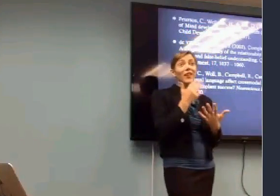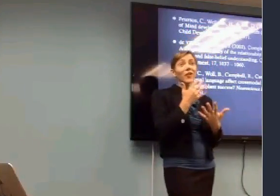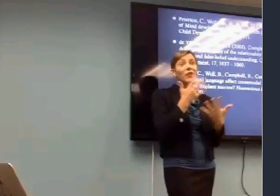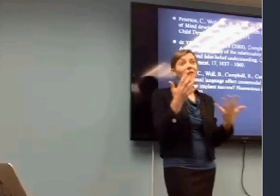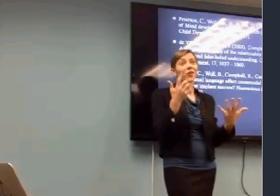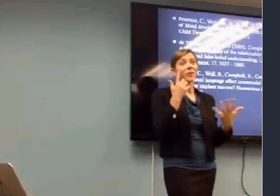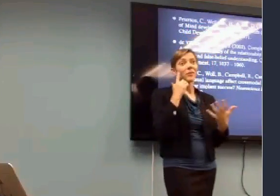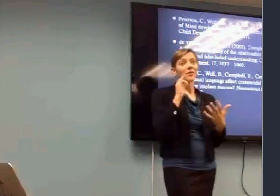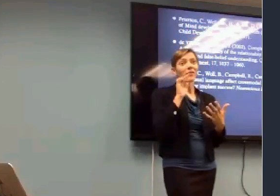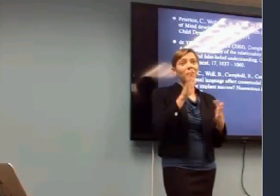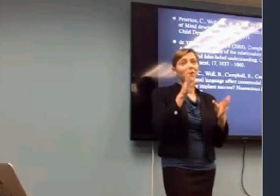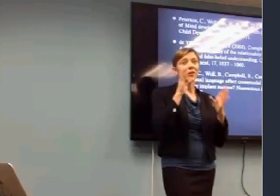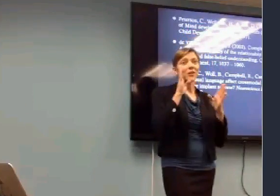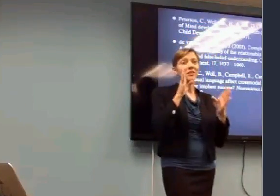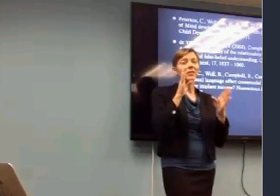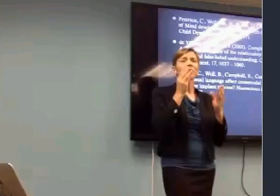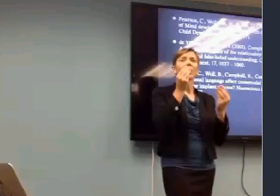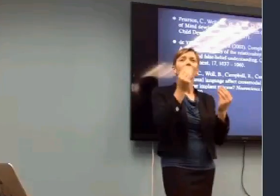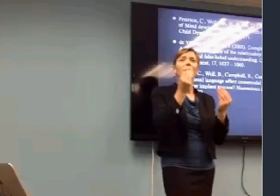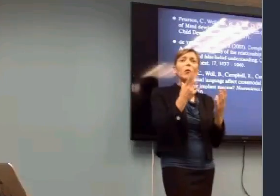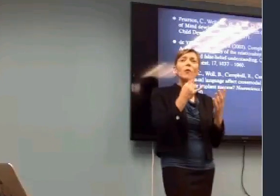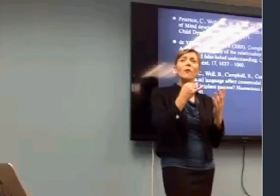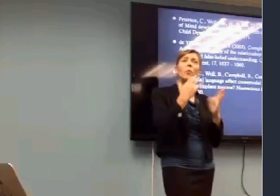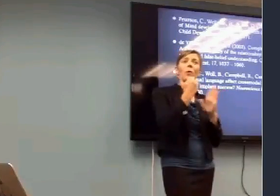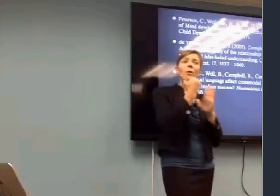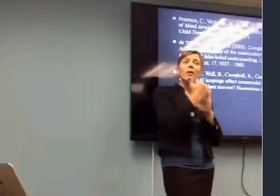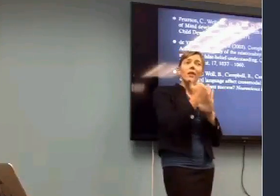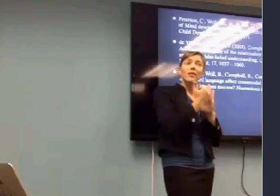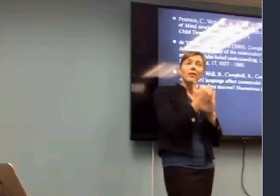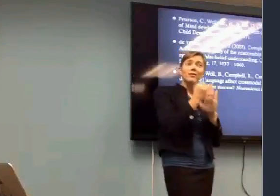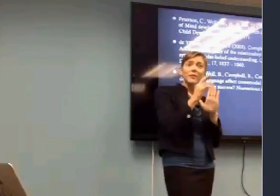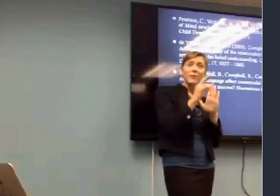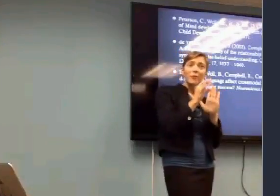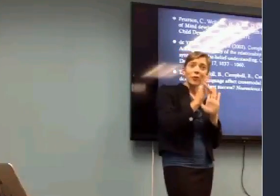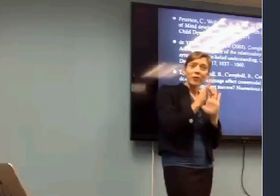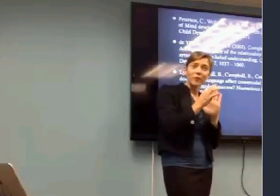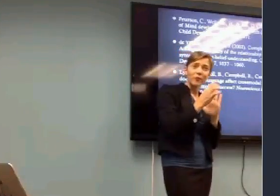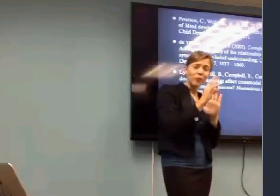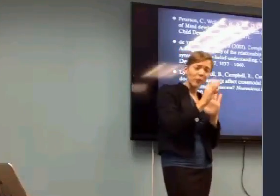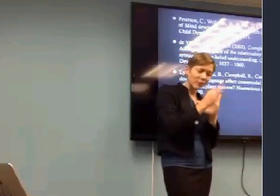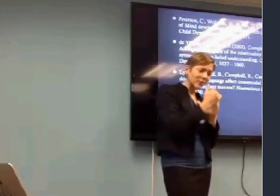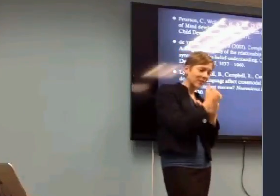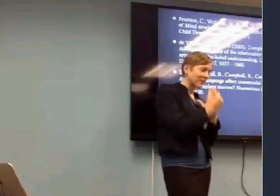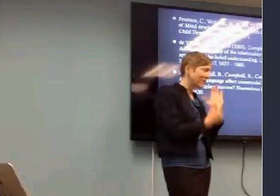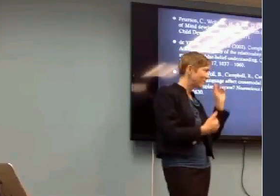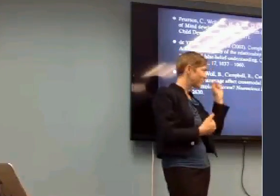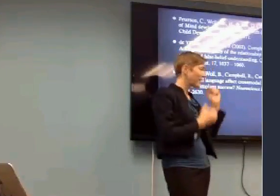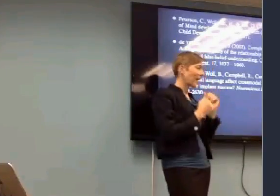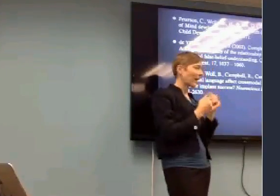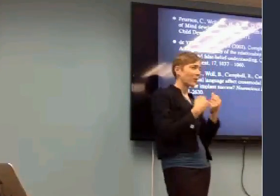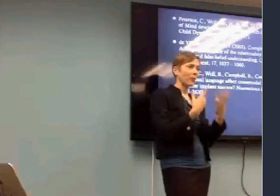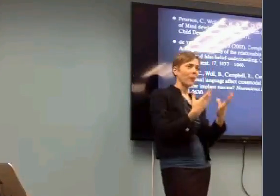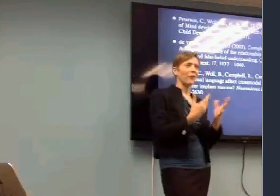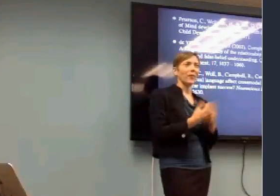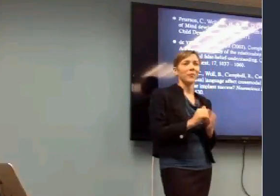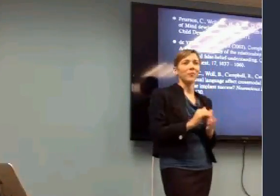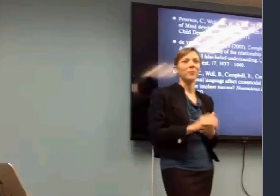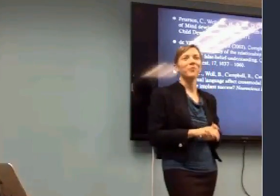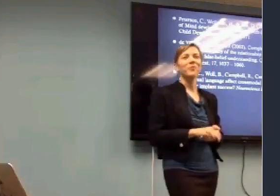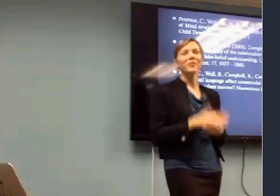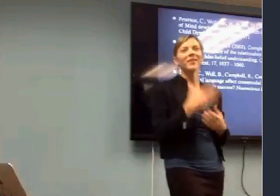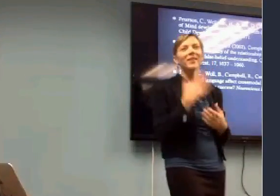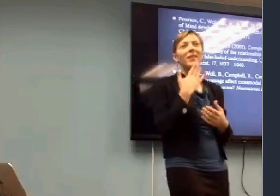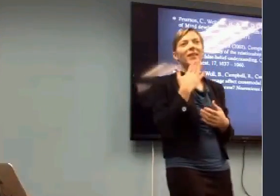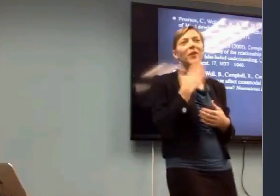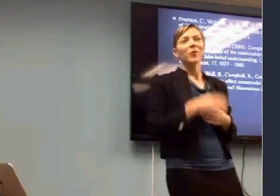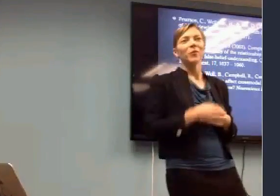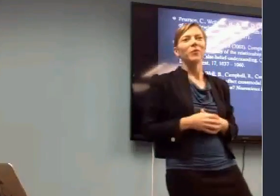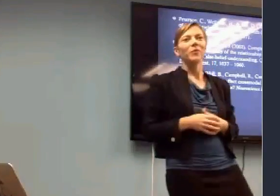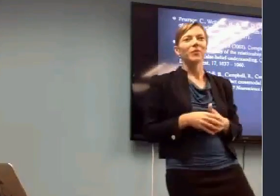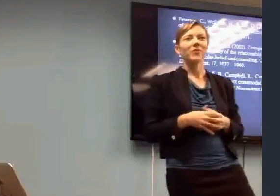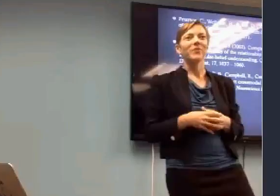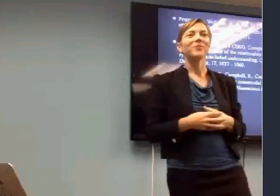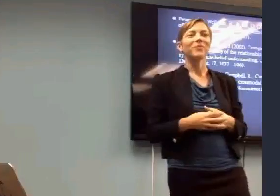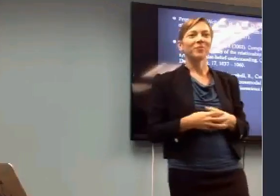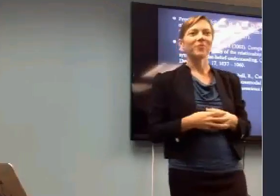If not, then thank you so much for your attention, and do let me know if you'd like the list of references that I have here. I'm happy to provide them. Thank you